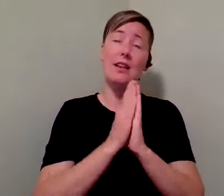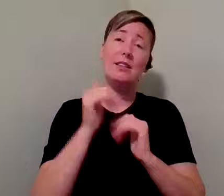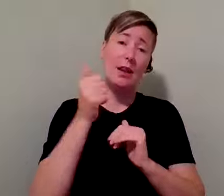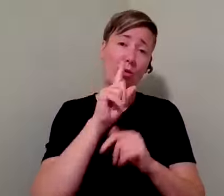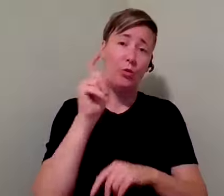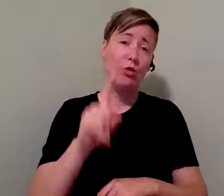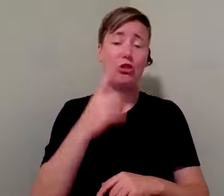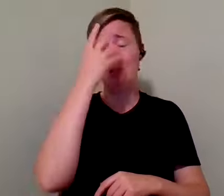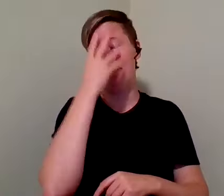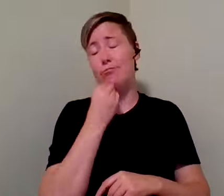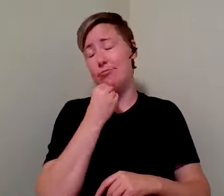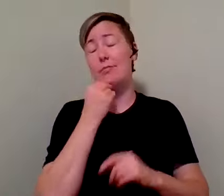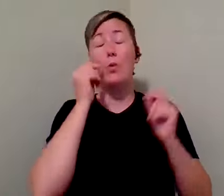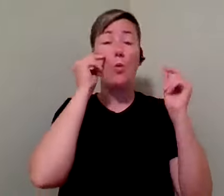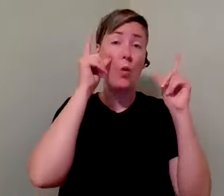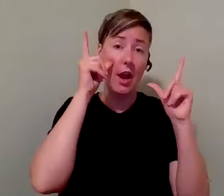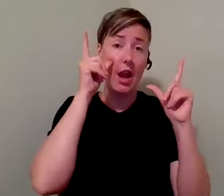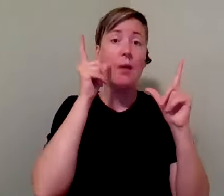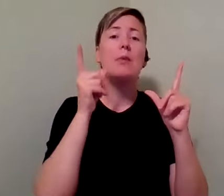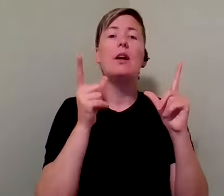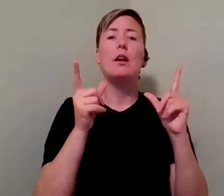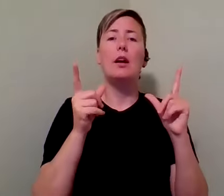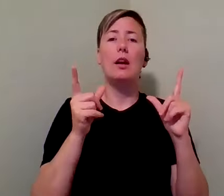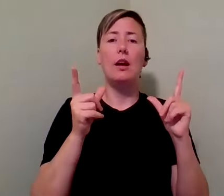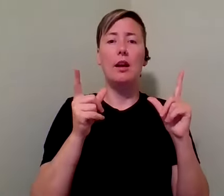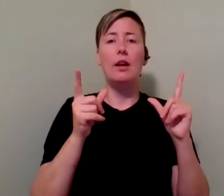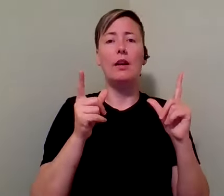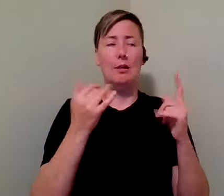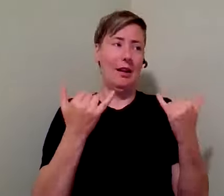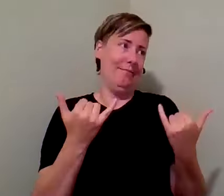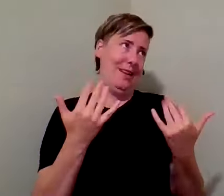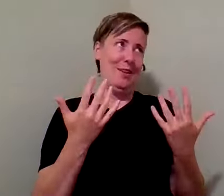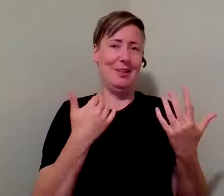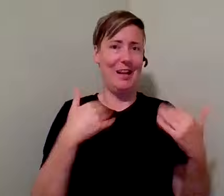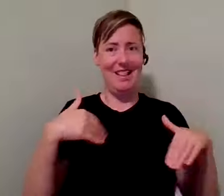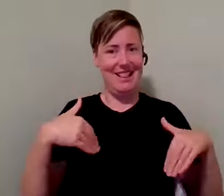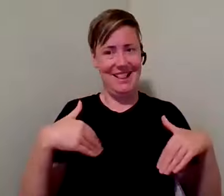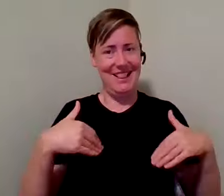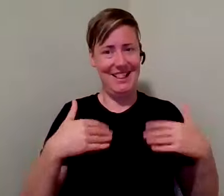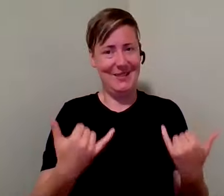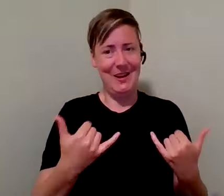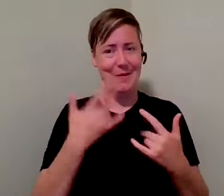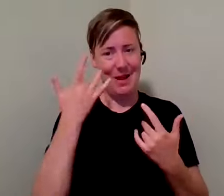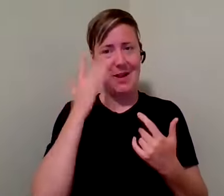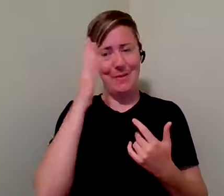In the morning when I wake up, I'm awake, but I'm going back to sleep, so I haven't done my 11th step yet. I ask God